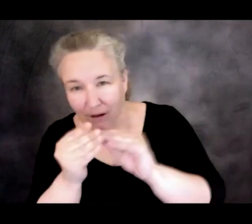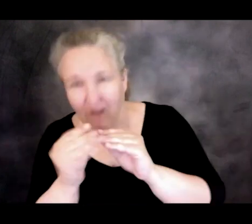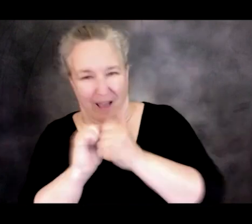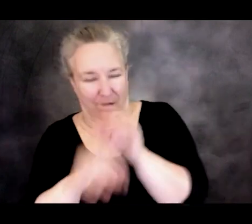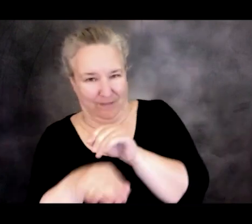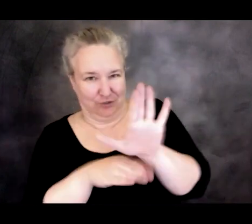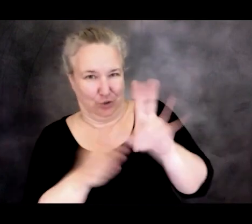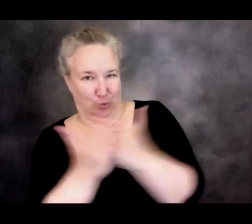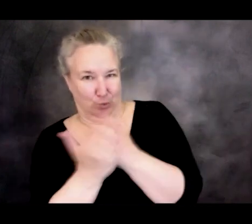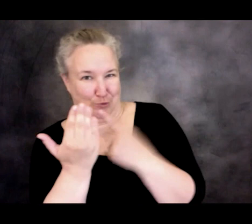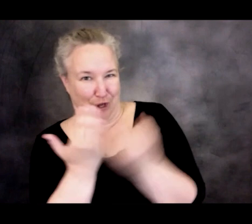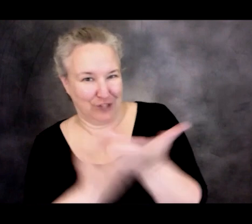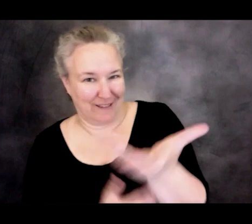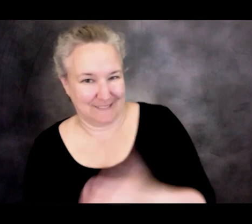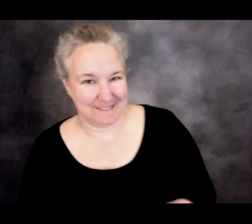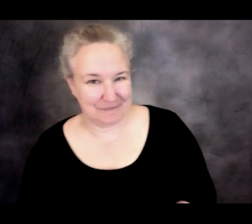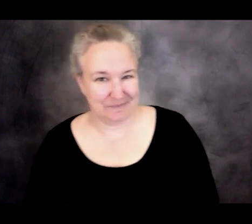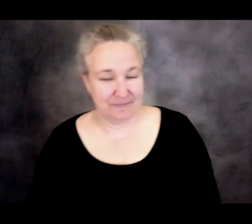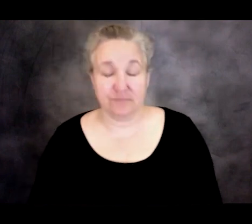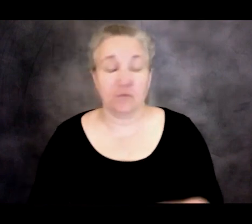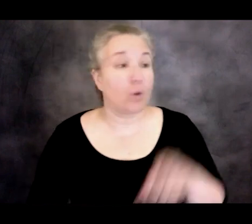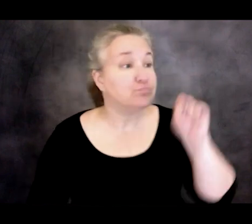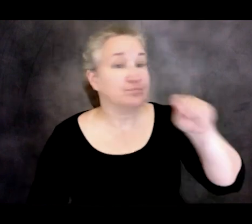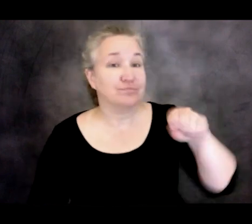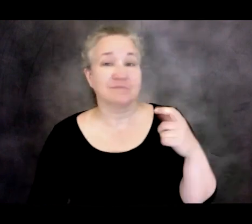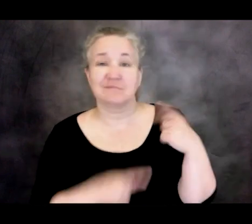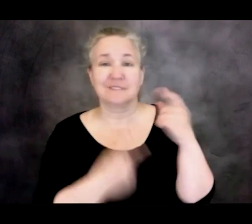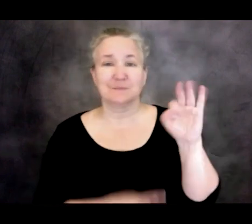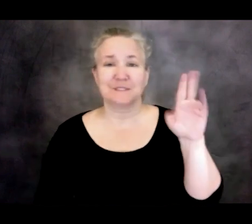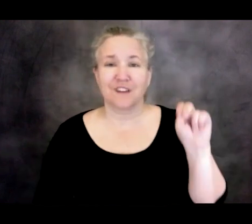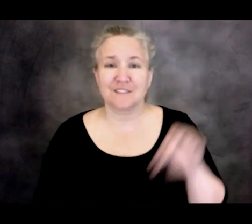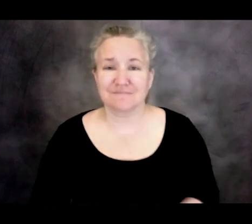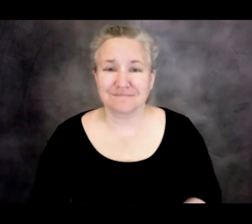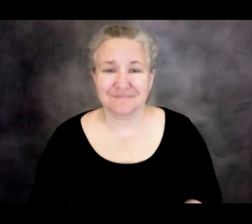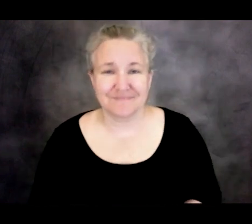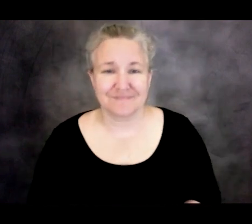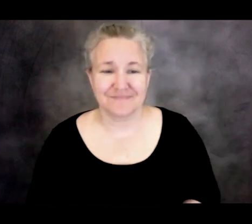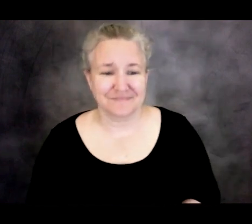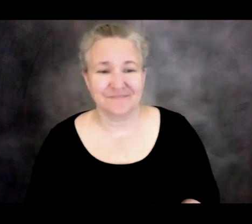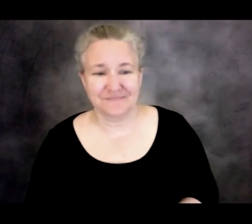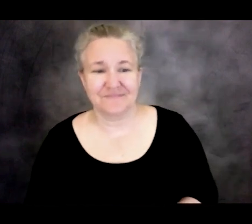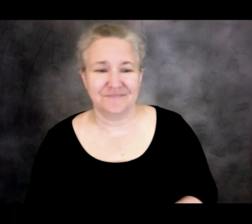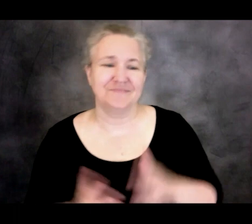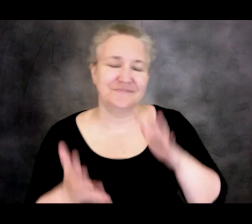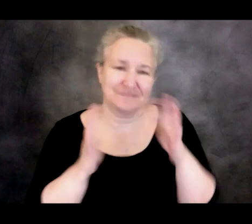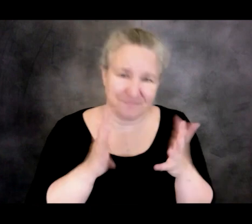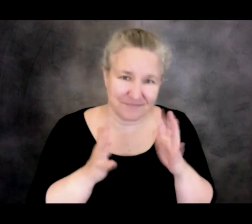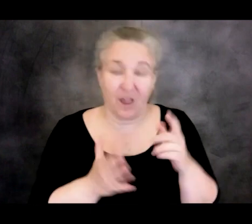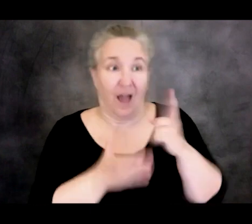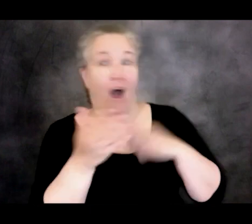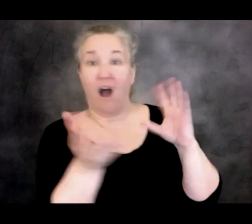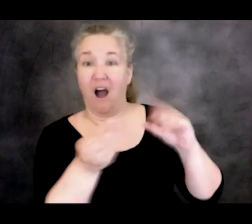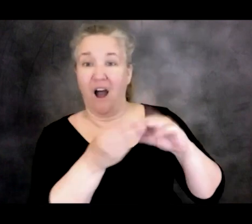project. Yeah, so it's been really fun, and in a way that I really had to walk the walk. I teach